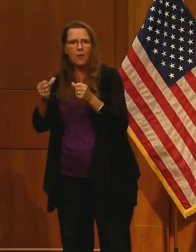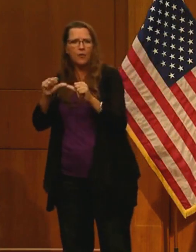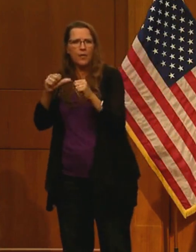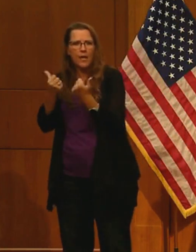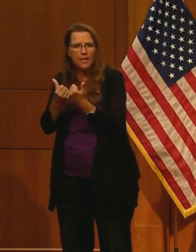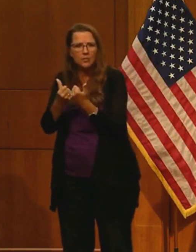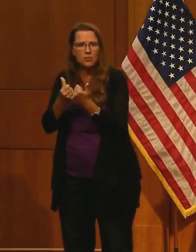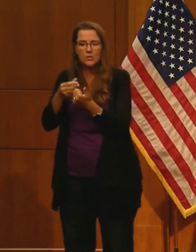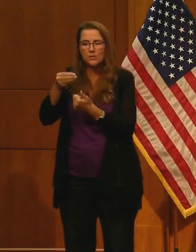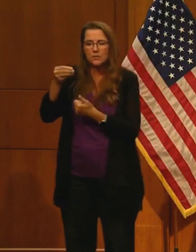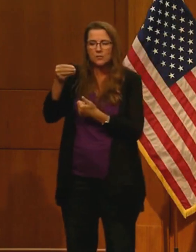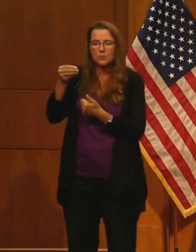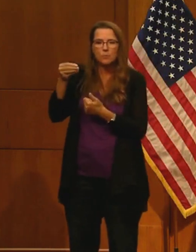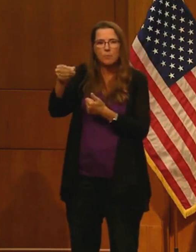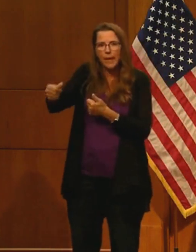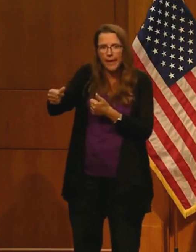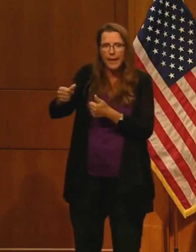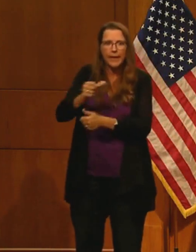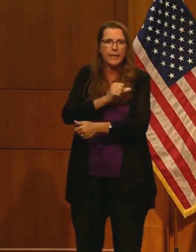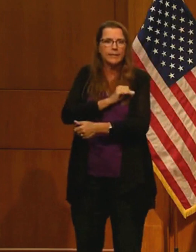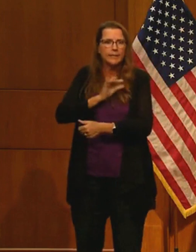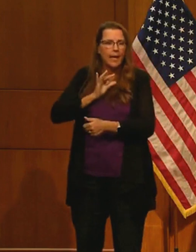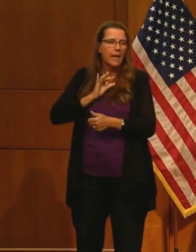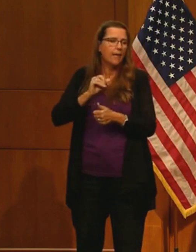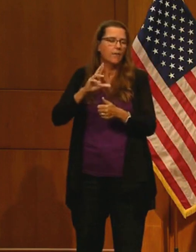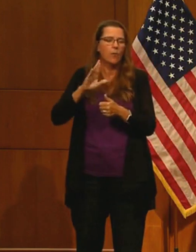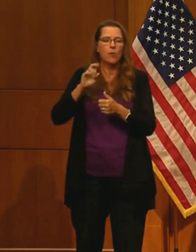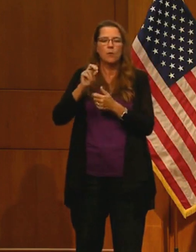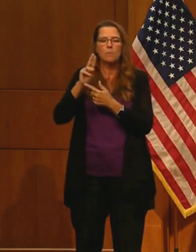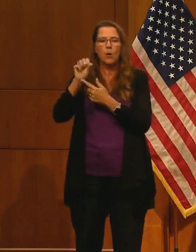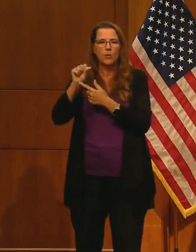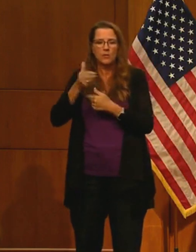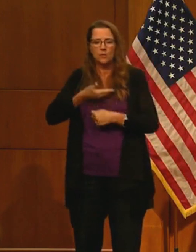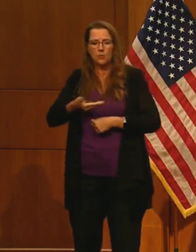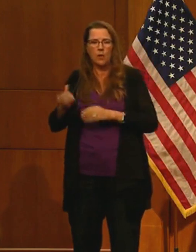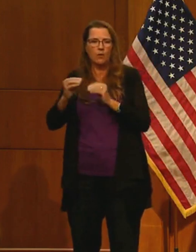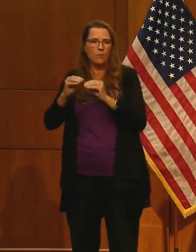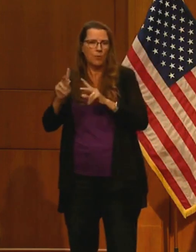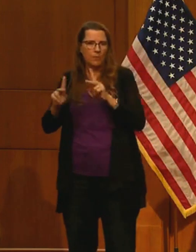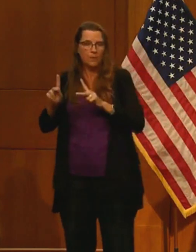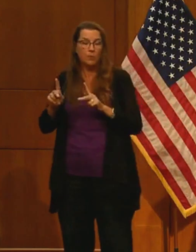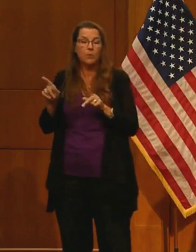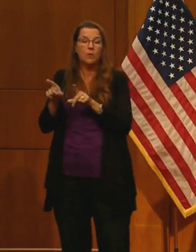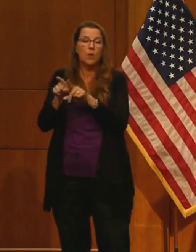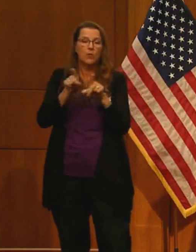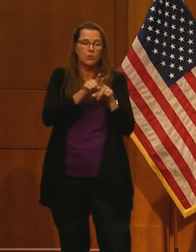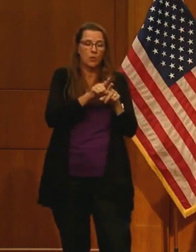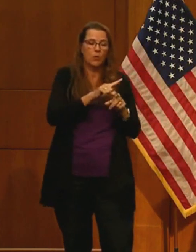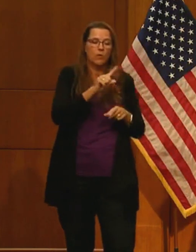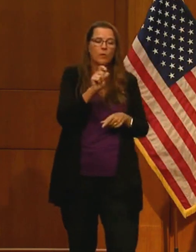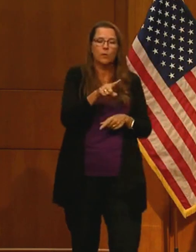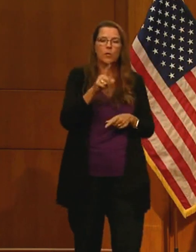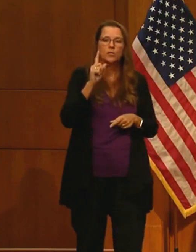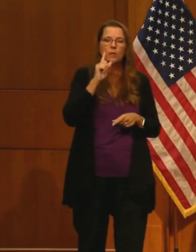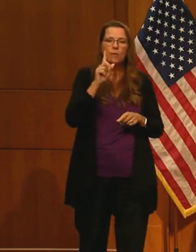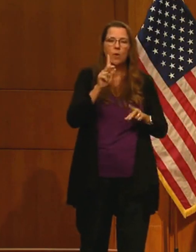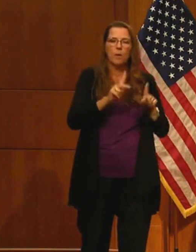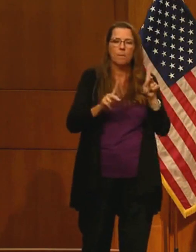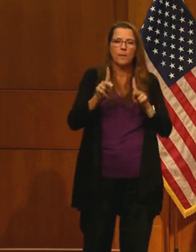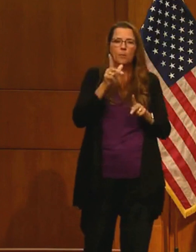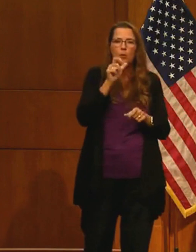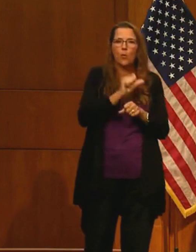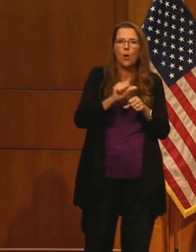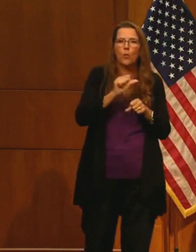even bonuses to hire more folks? And that same question would be for those working